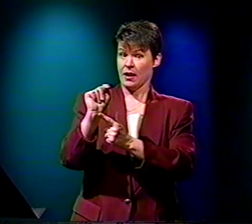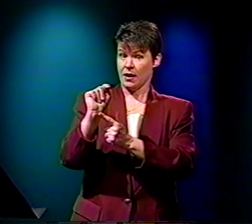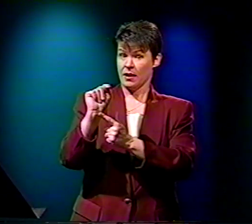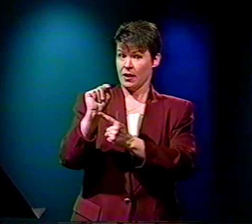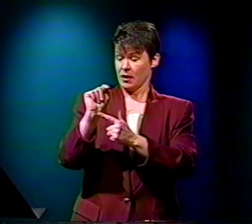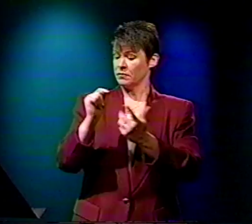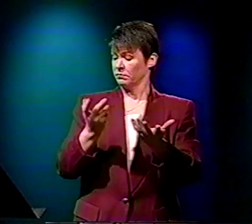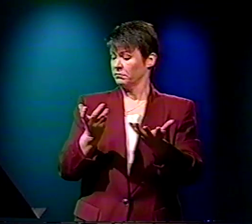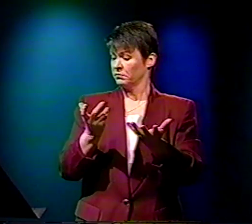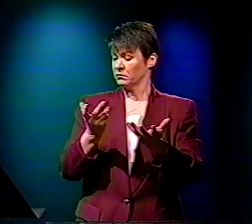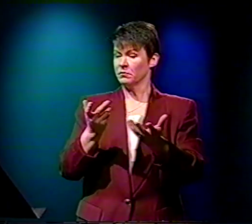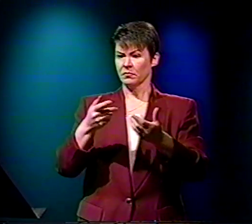Disabilities Act,